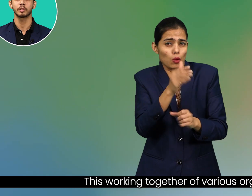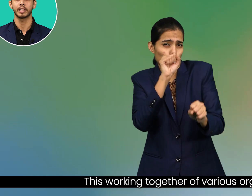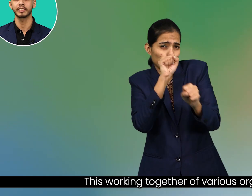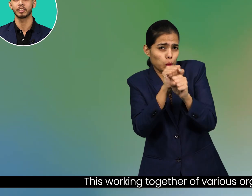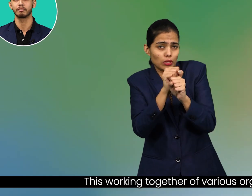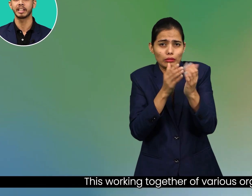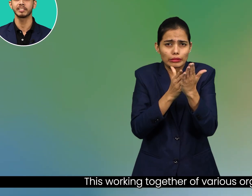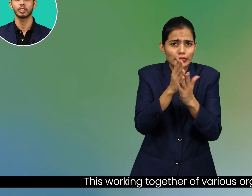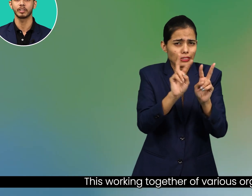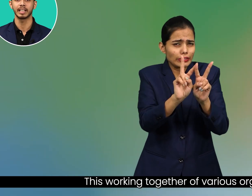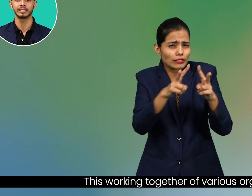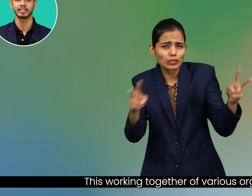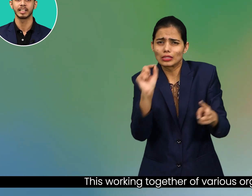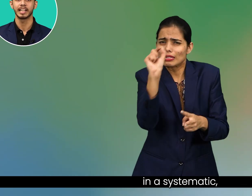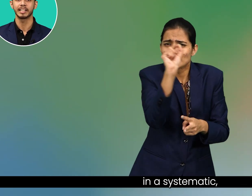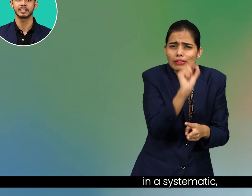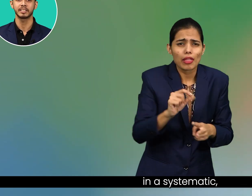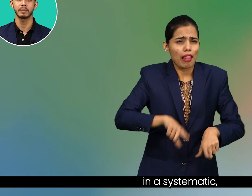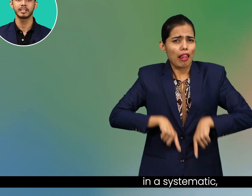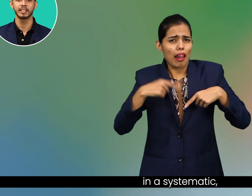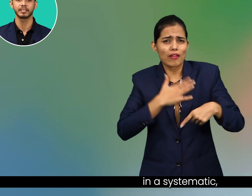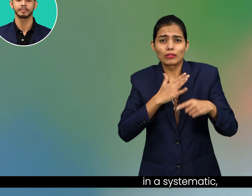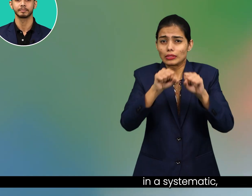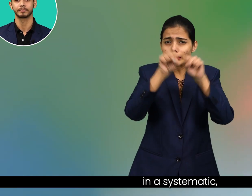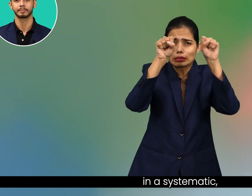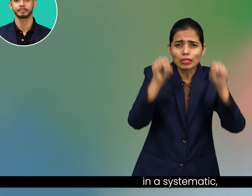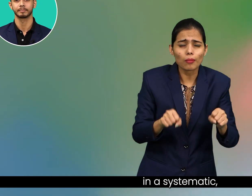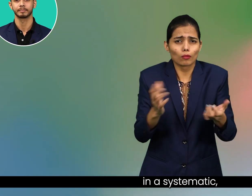This working together of various organs in a systematic,